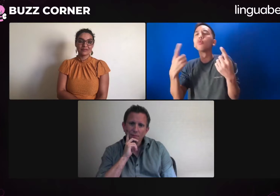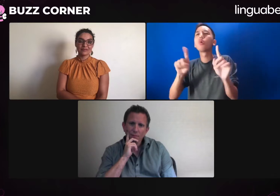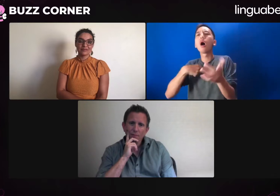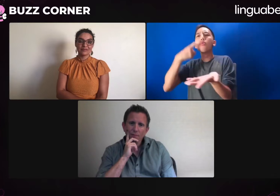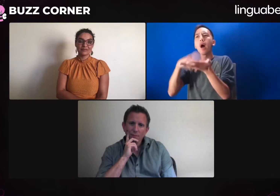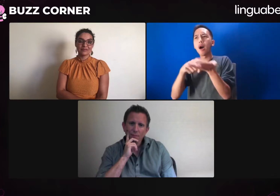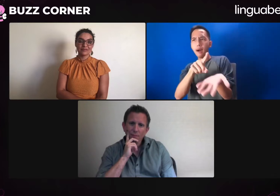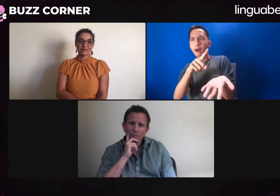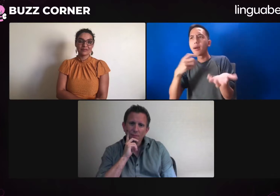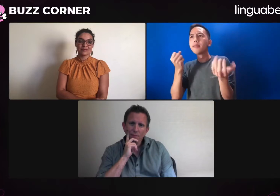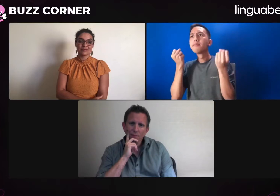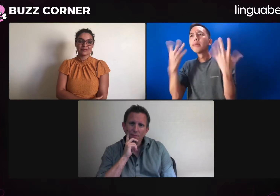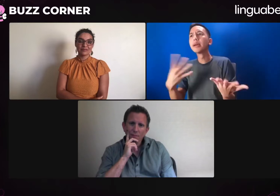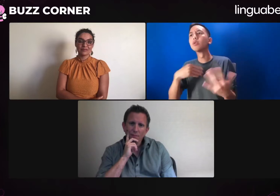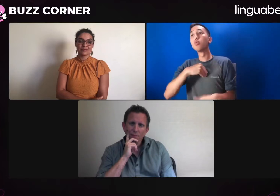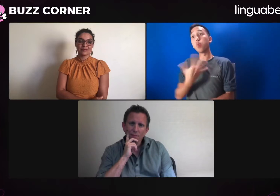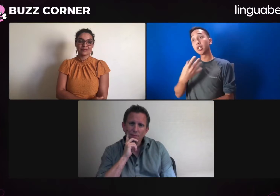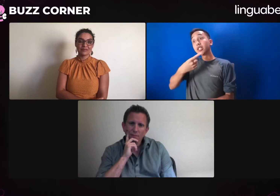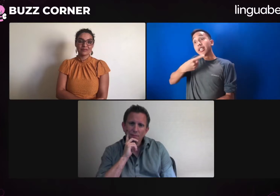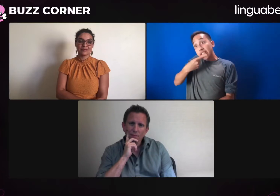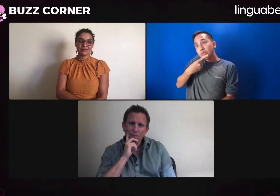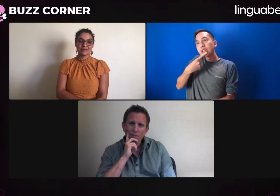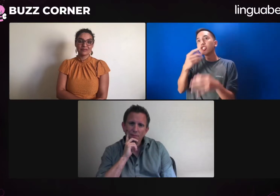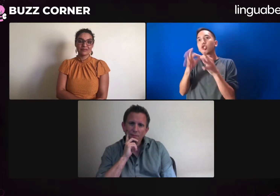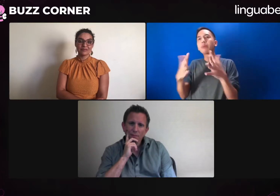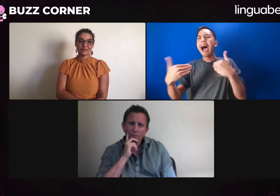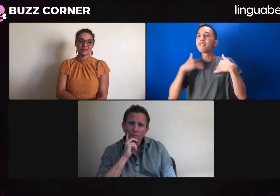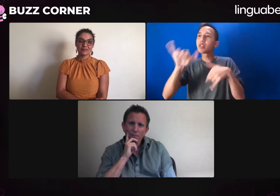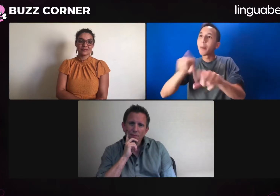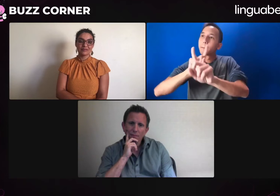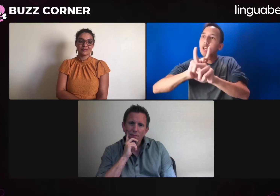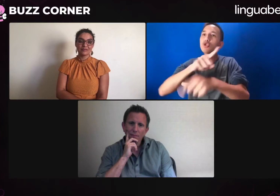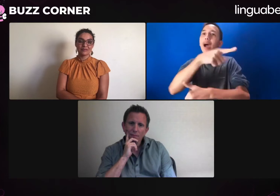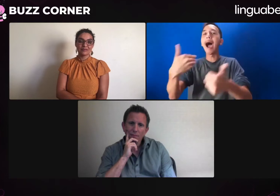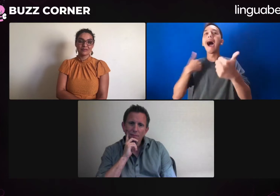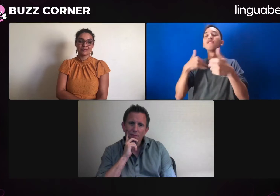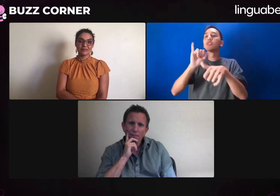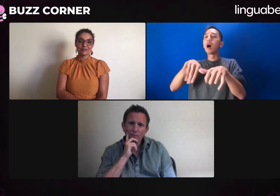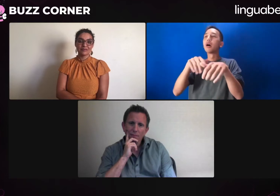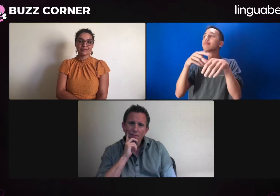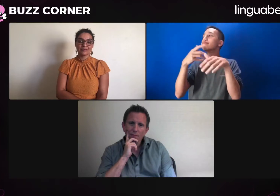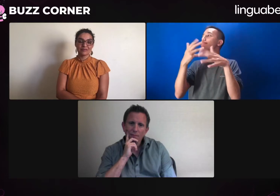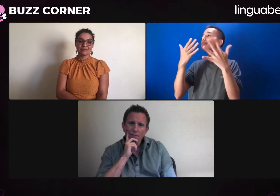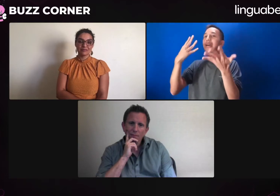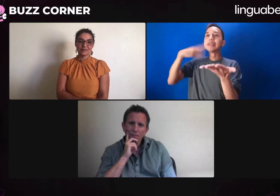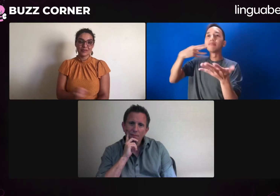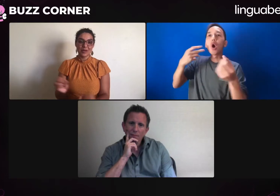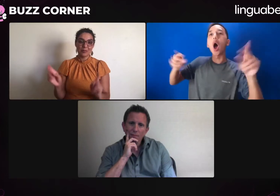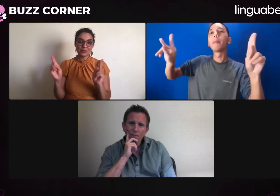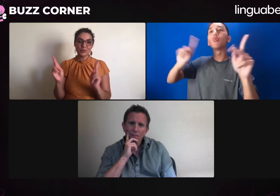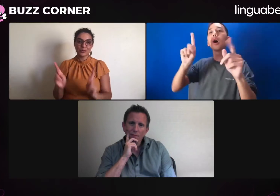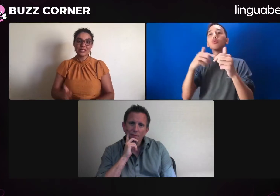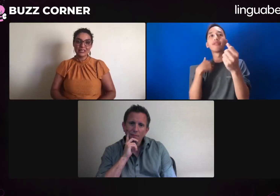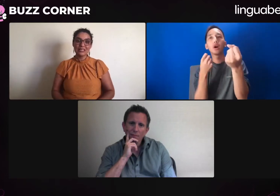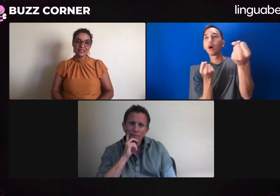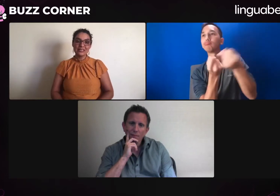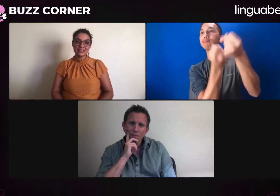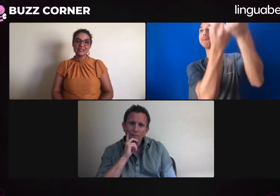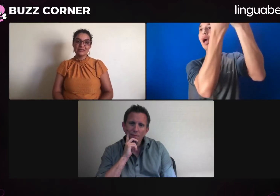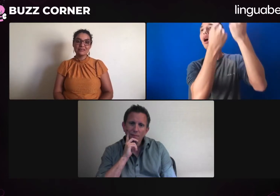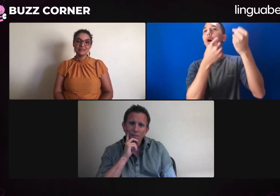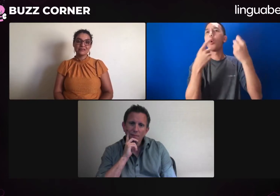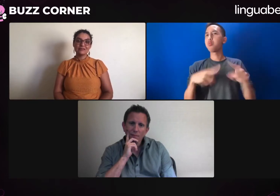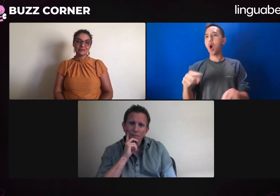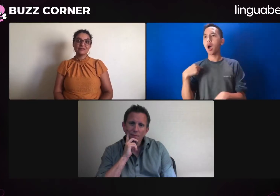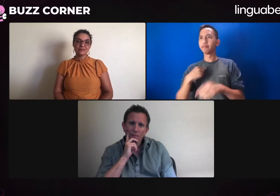might happen, although there are very many, I know that with white hearing interpreters, they have access to the mentorship. They've